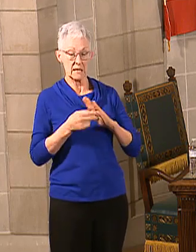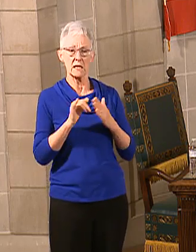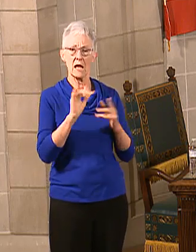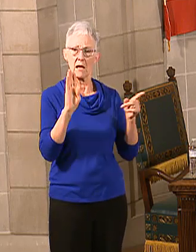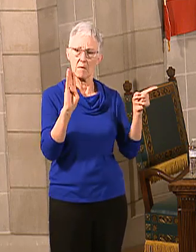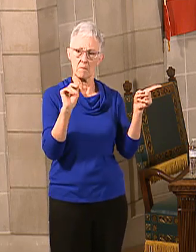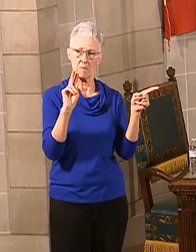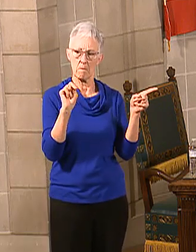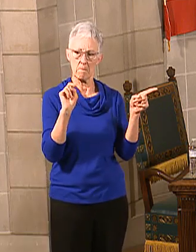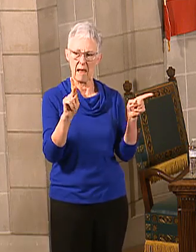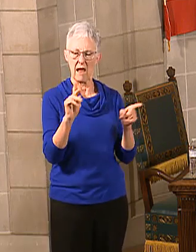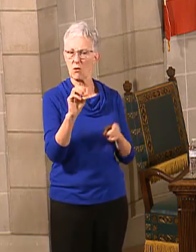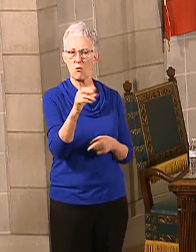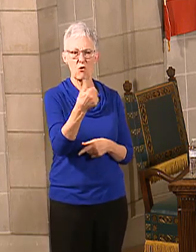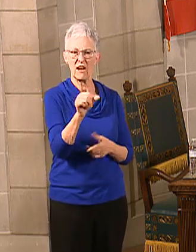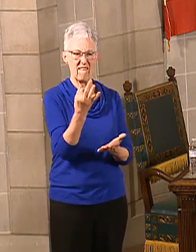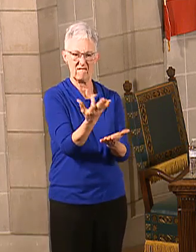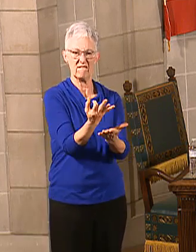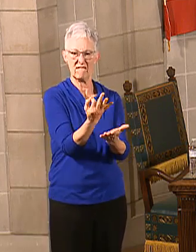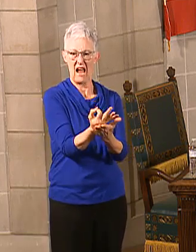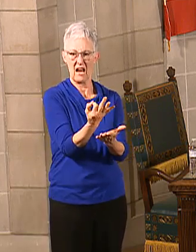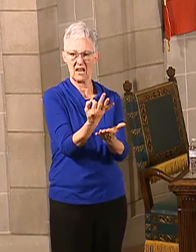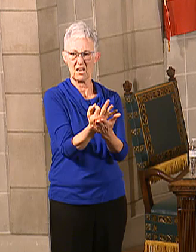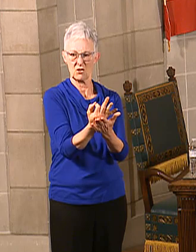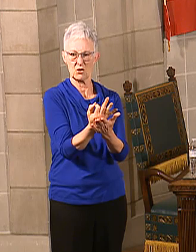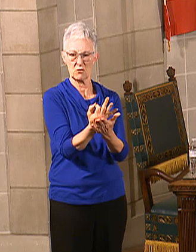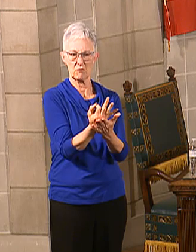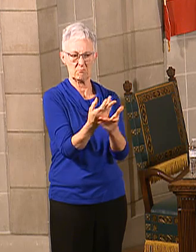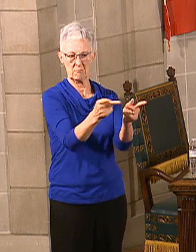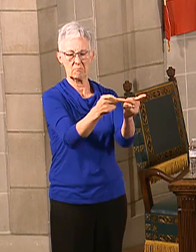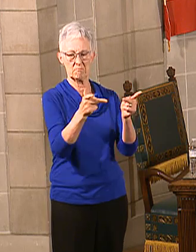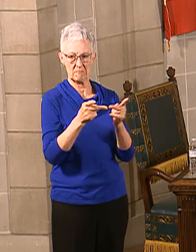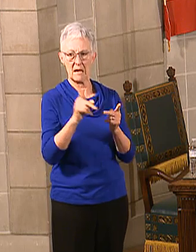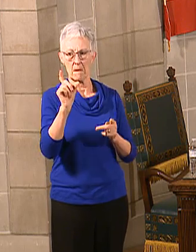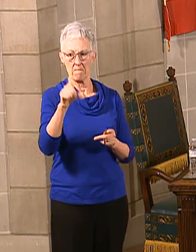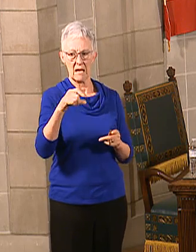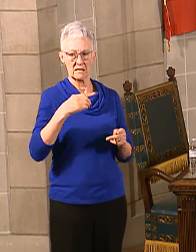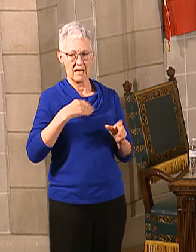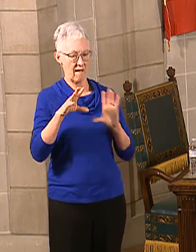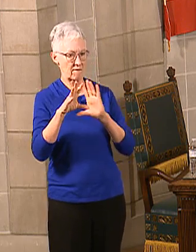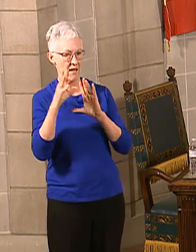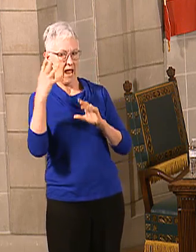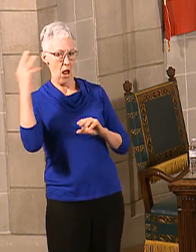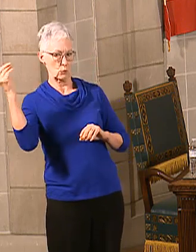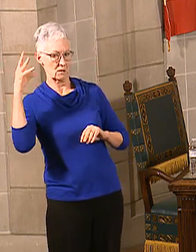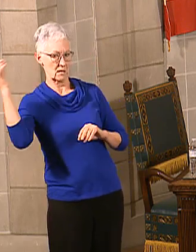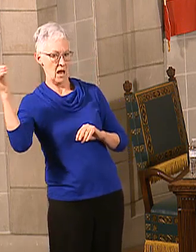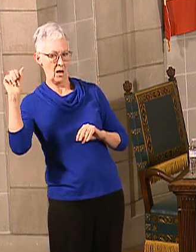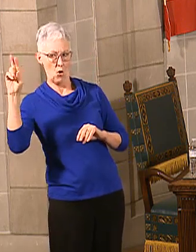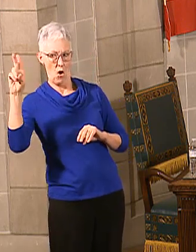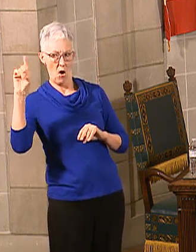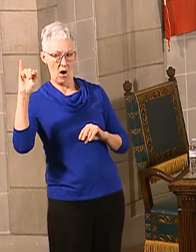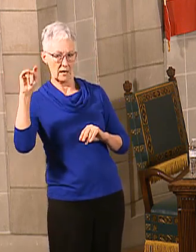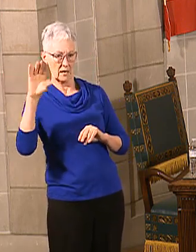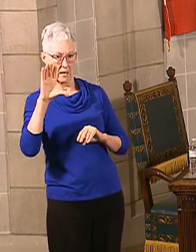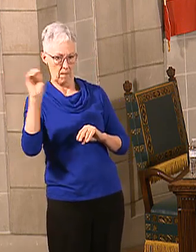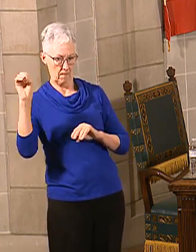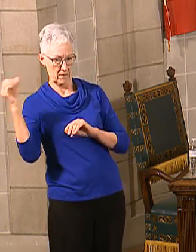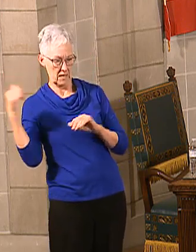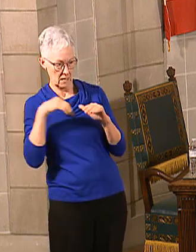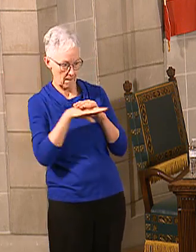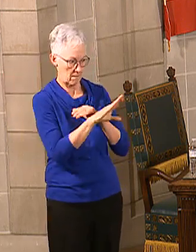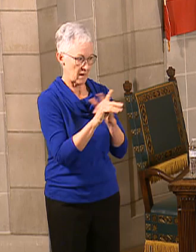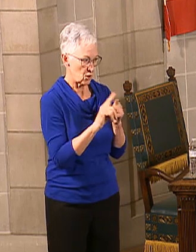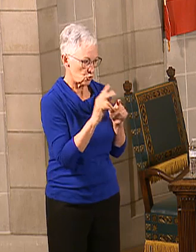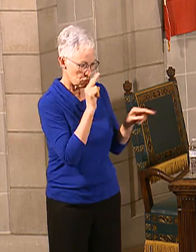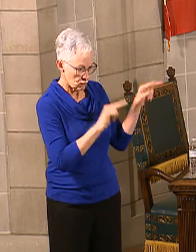banks, financial institutions have an outside audit by a CPA. They still have to be completed, but the time that they file them with